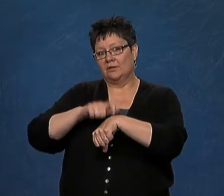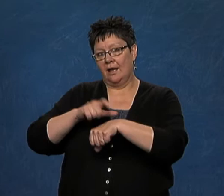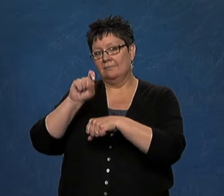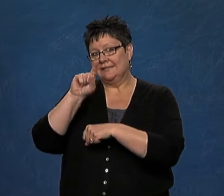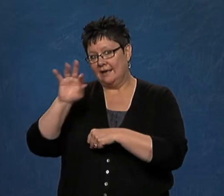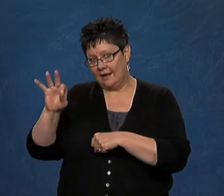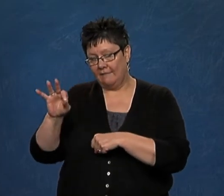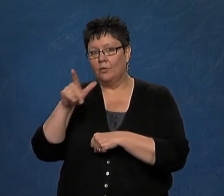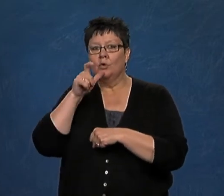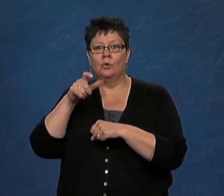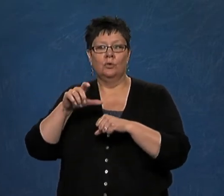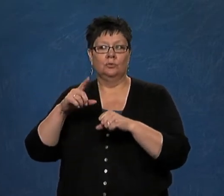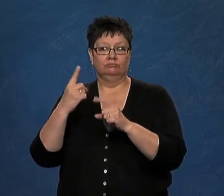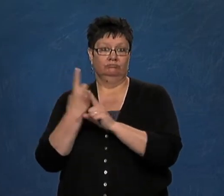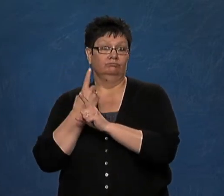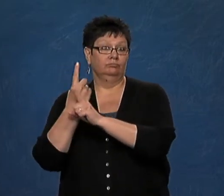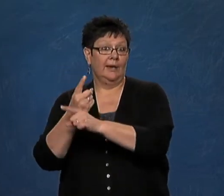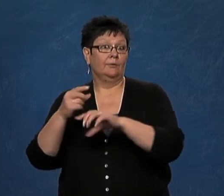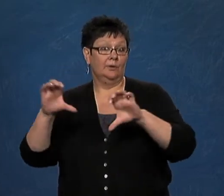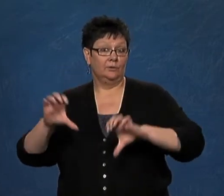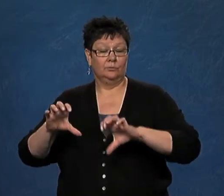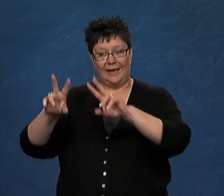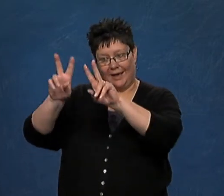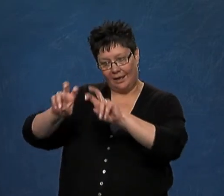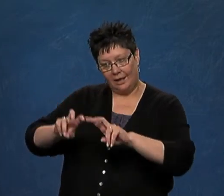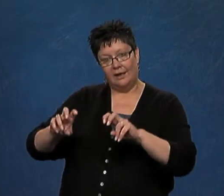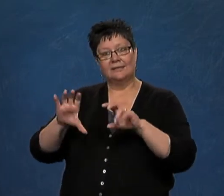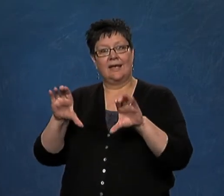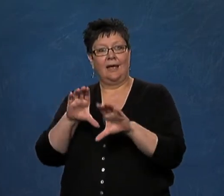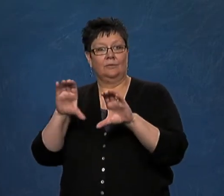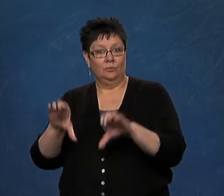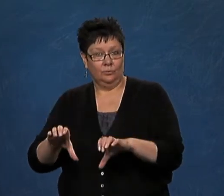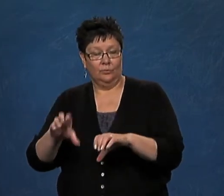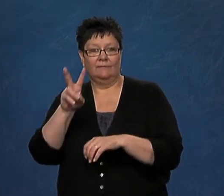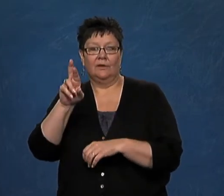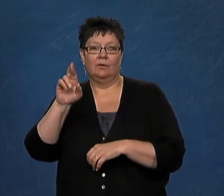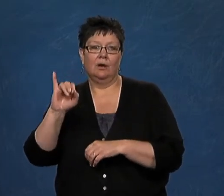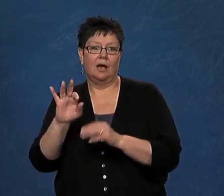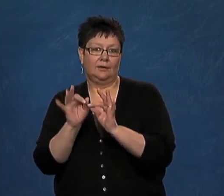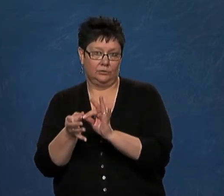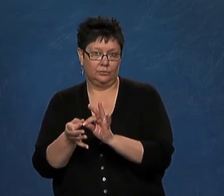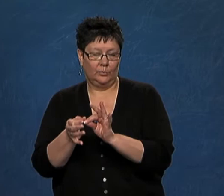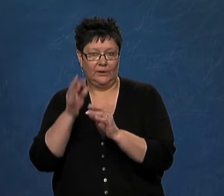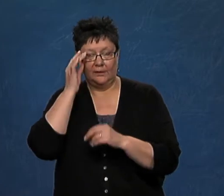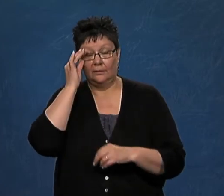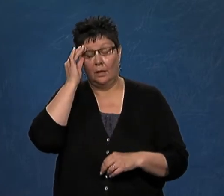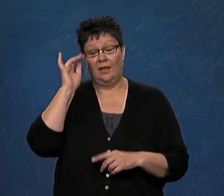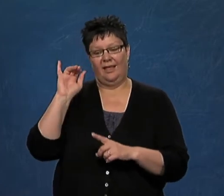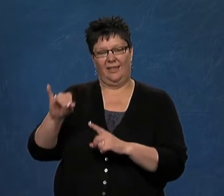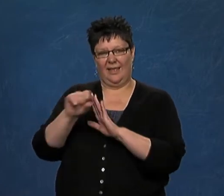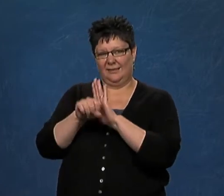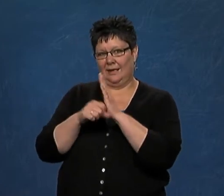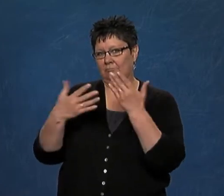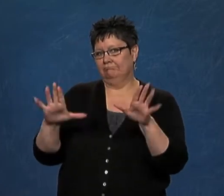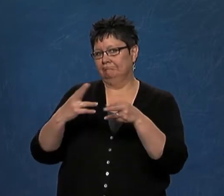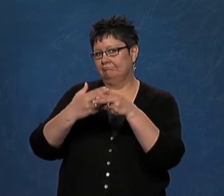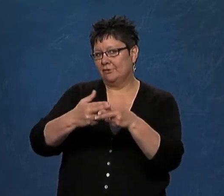systems, have full-time staff members who on a regular basis analyze and assess this